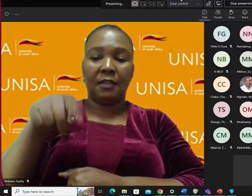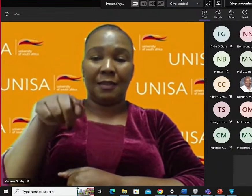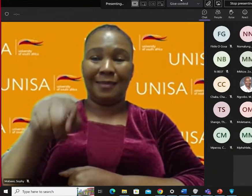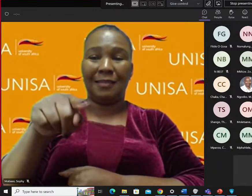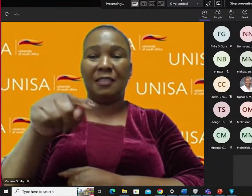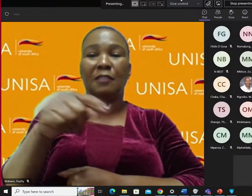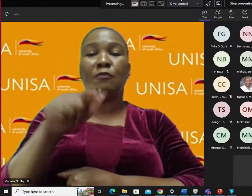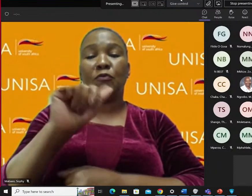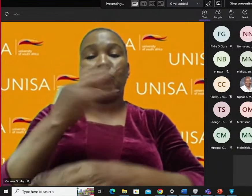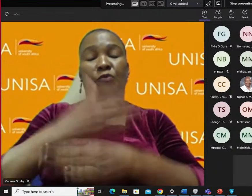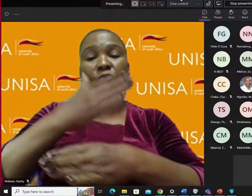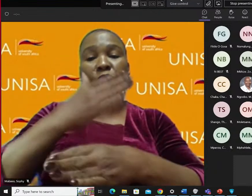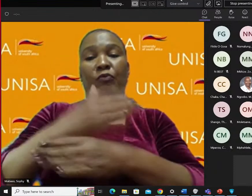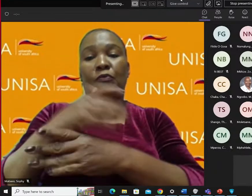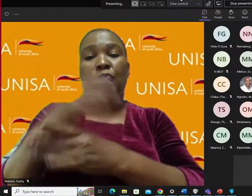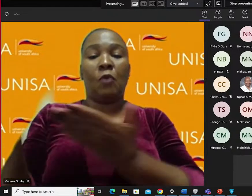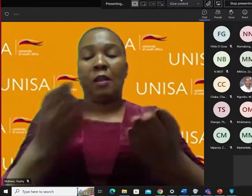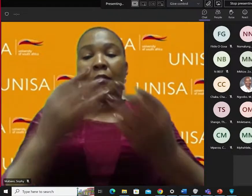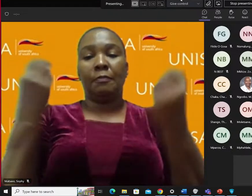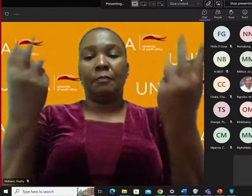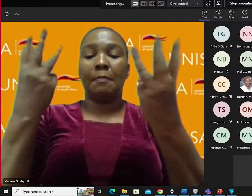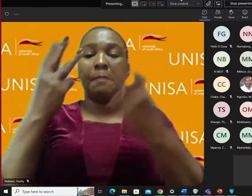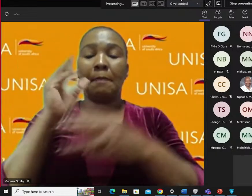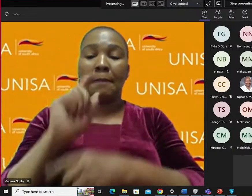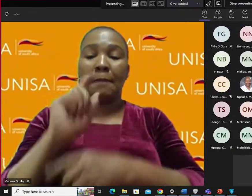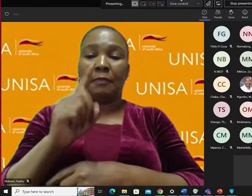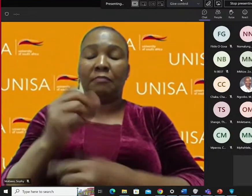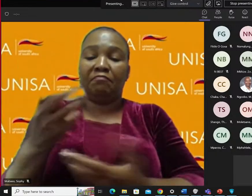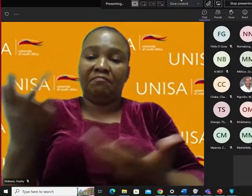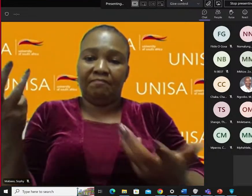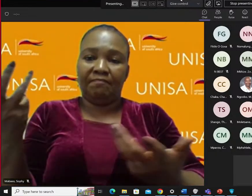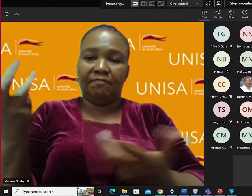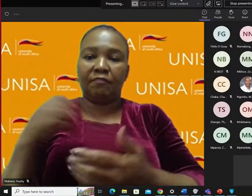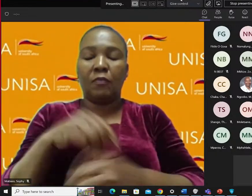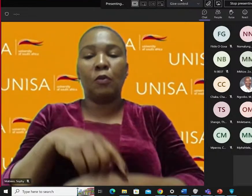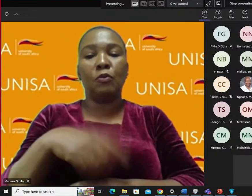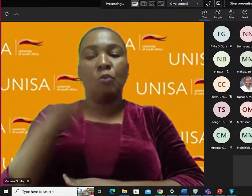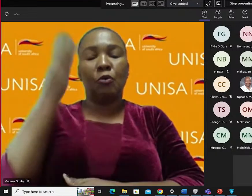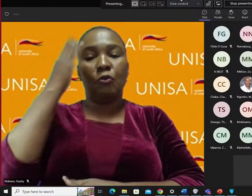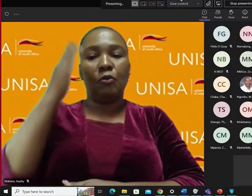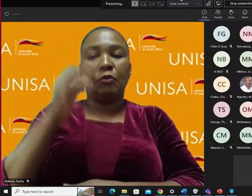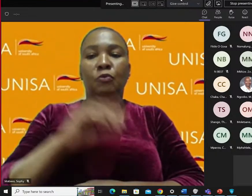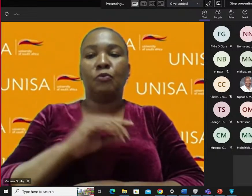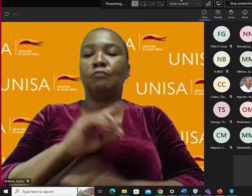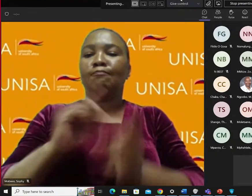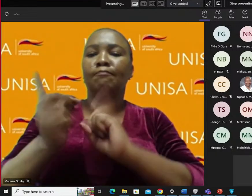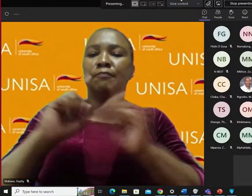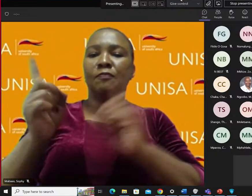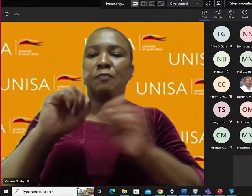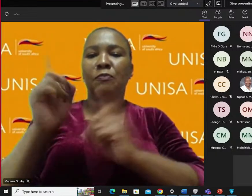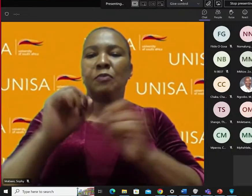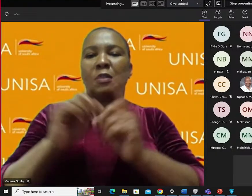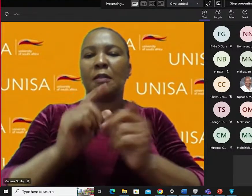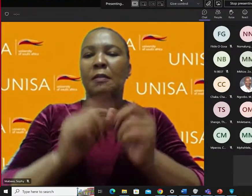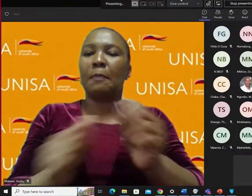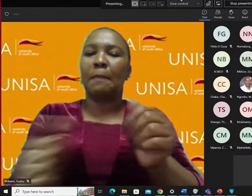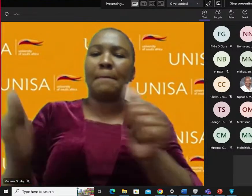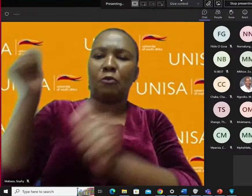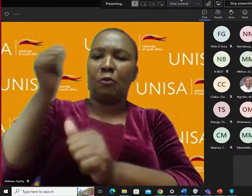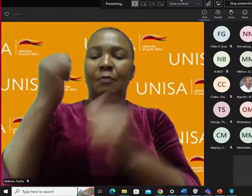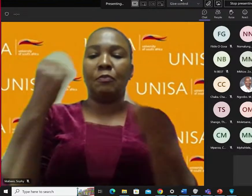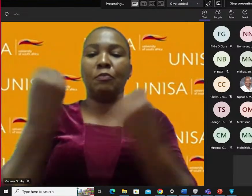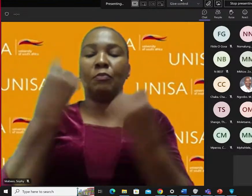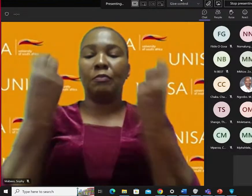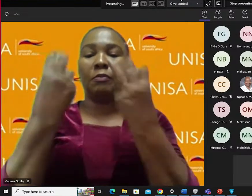address. Unfortunately, you know that we are talking about the big guns of the institution. So there are